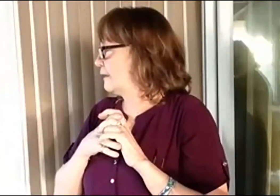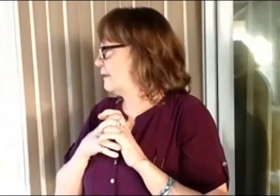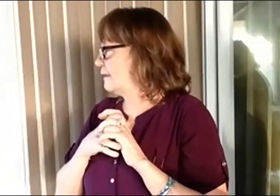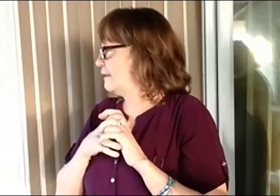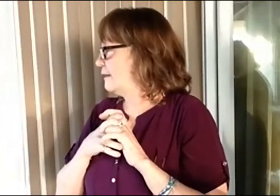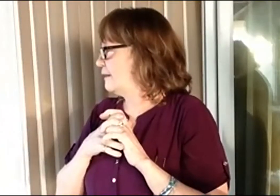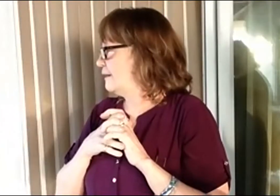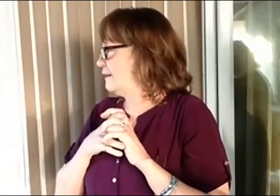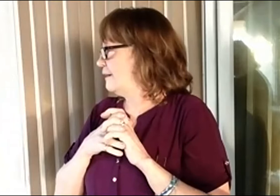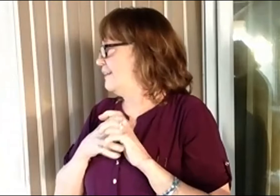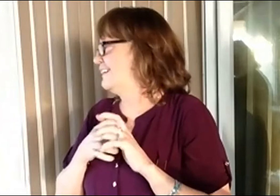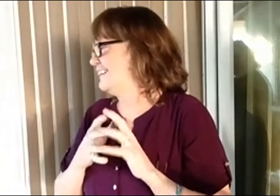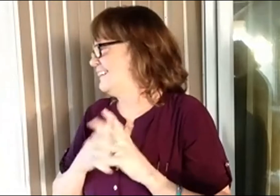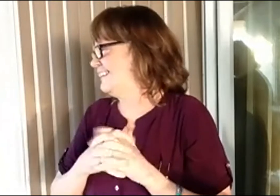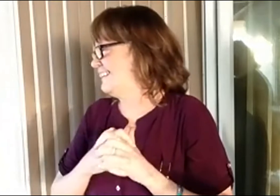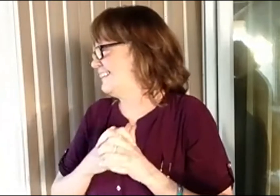California.